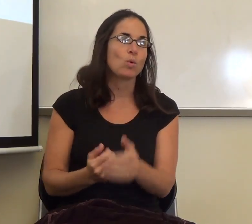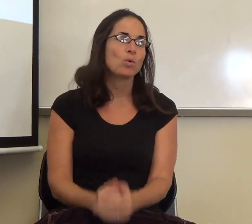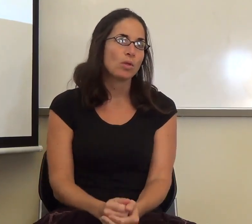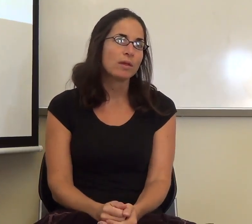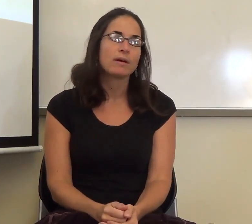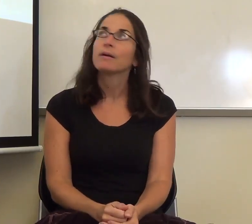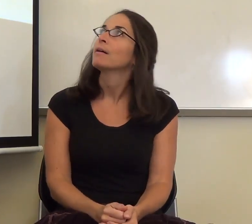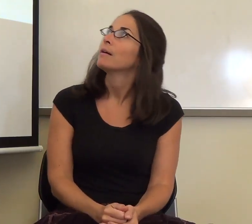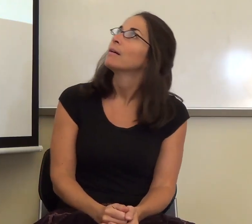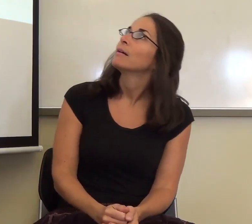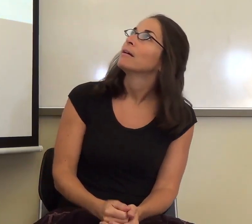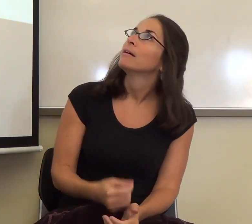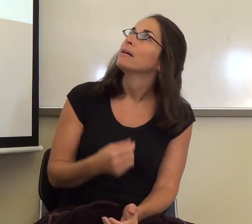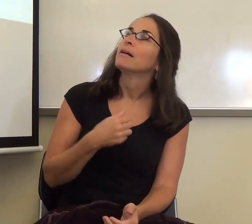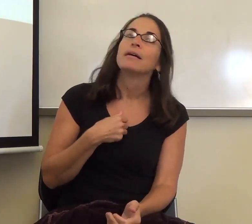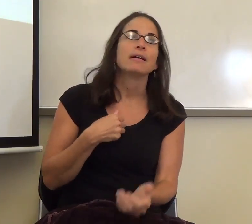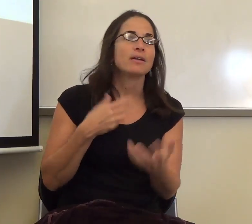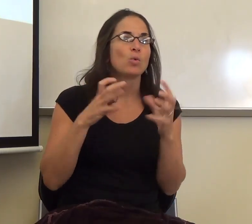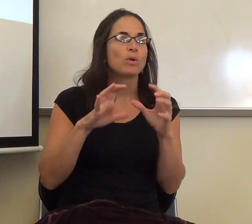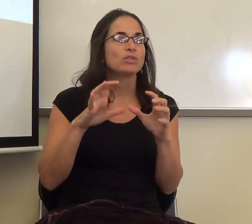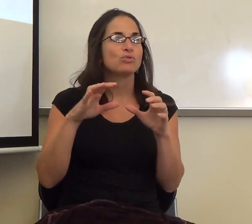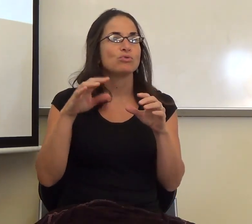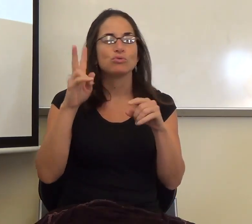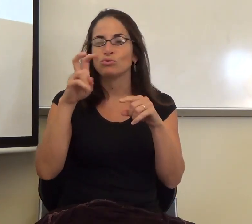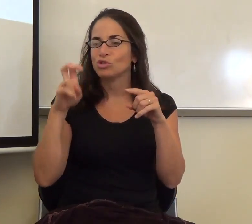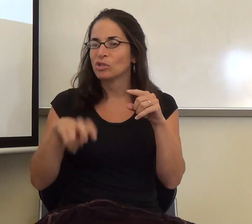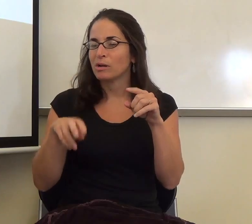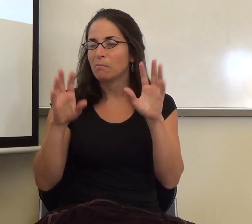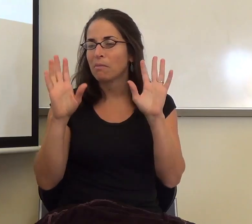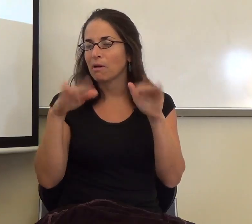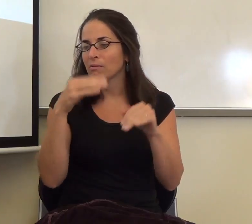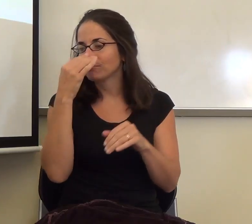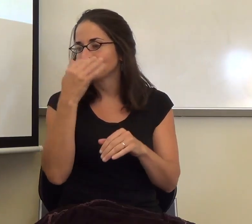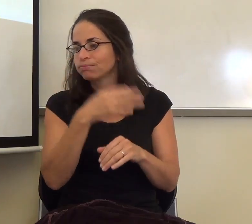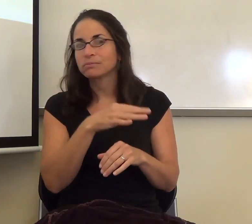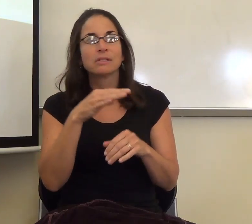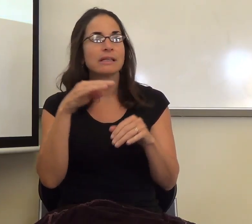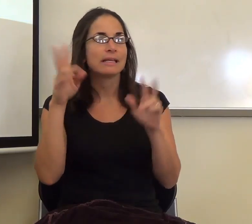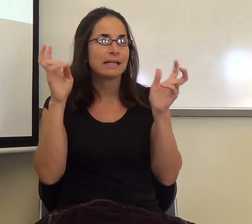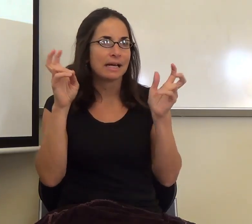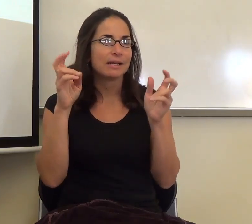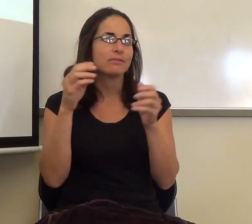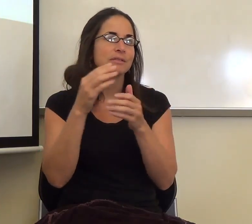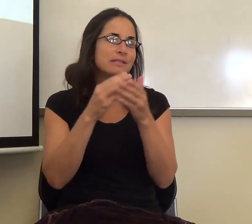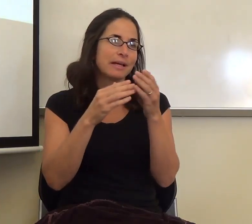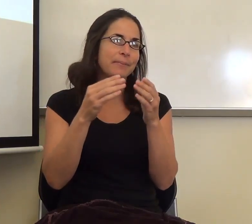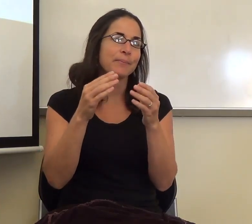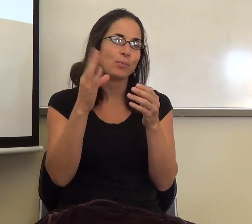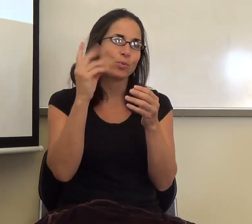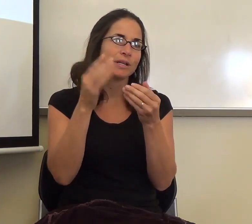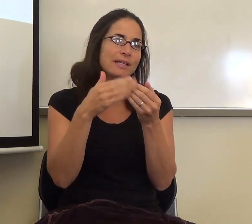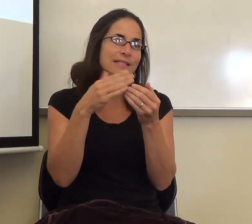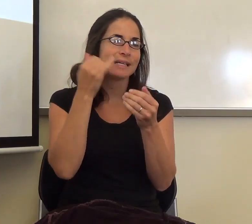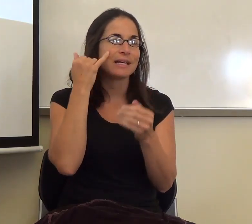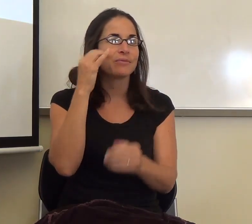I don't want you to just skip over titles, although some of them, like Cinco de Mayo, are pretty, you know, obviously this is